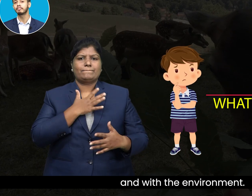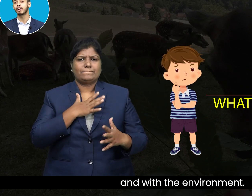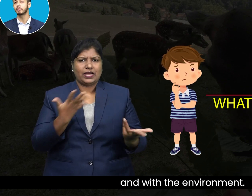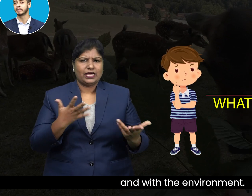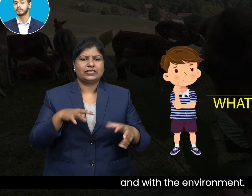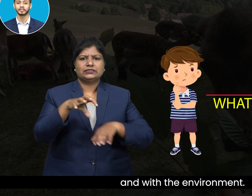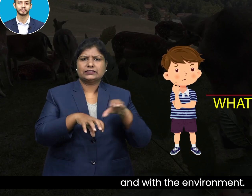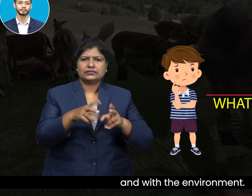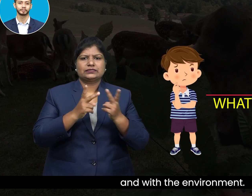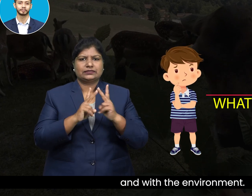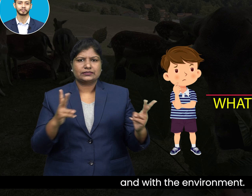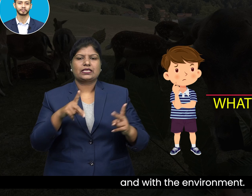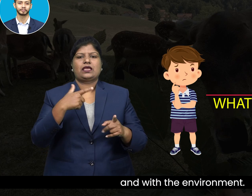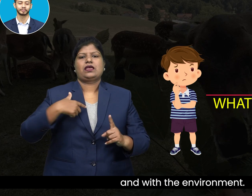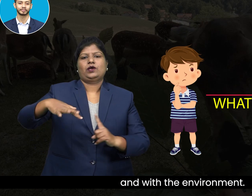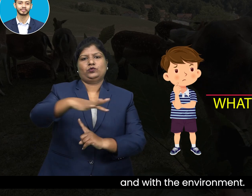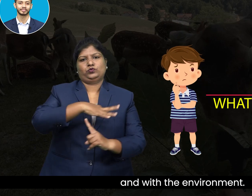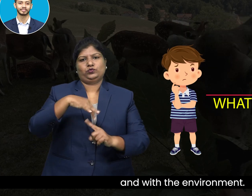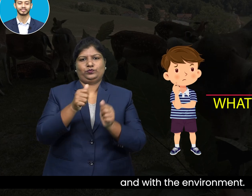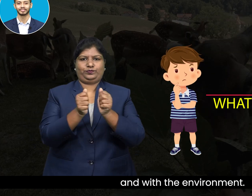with the environment.